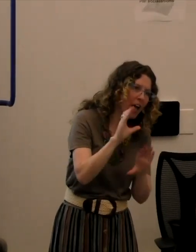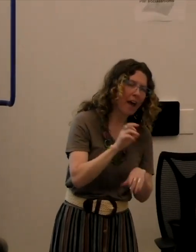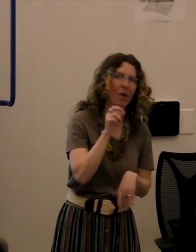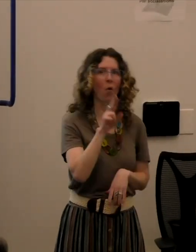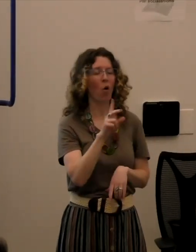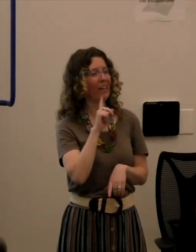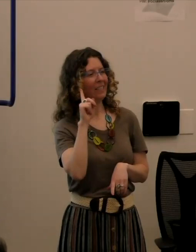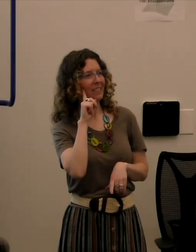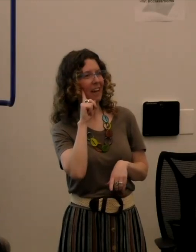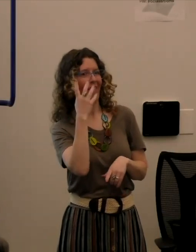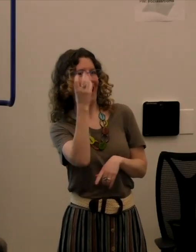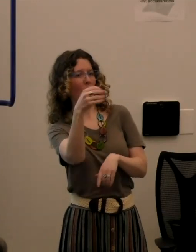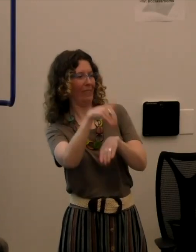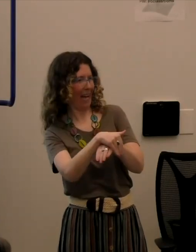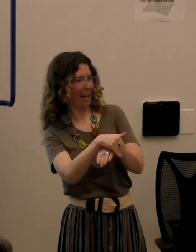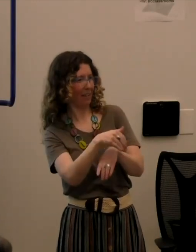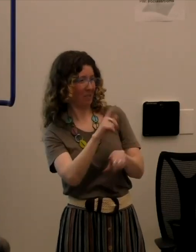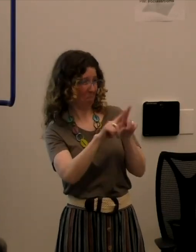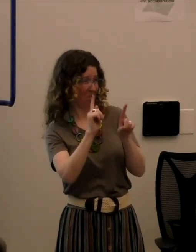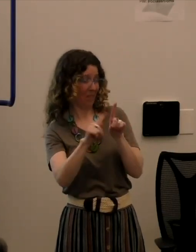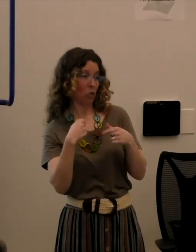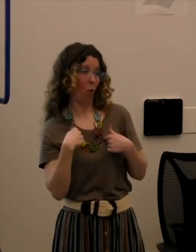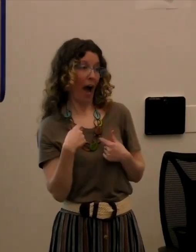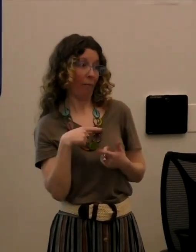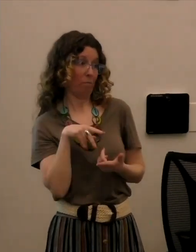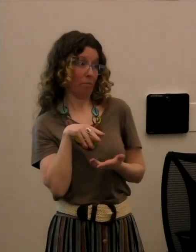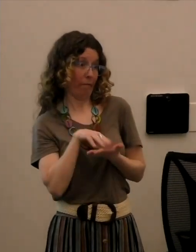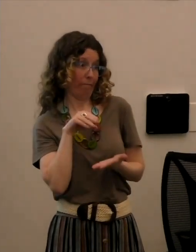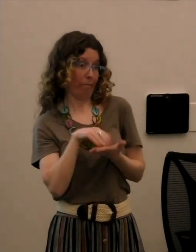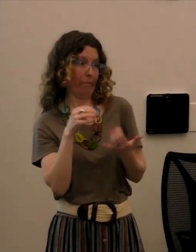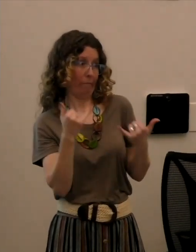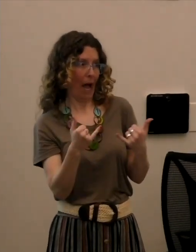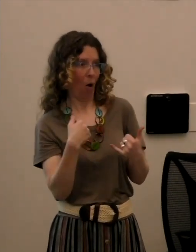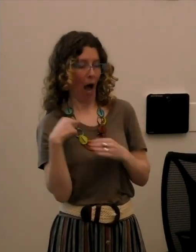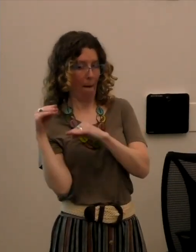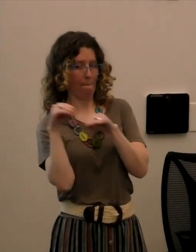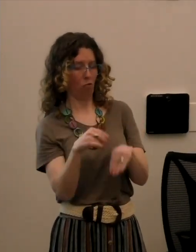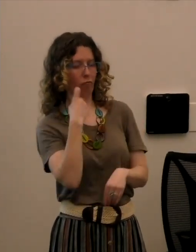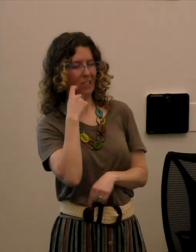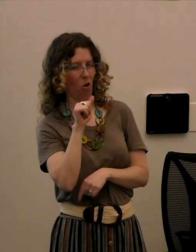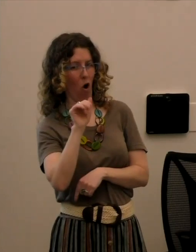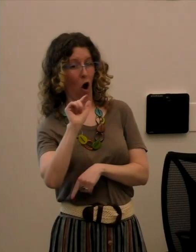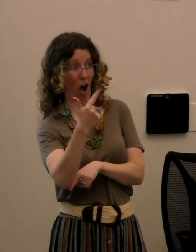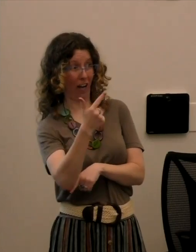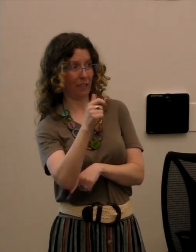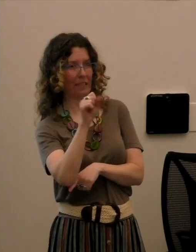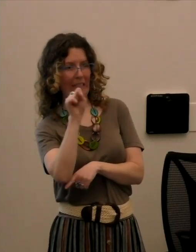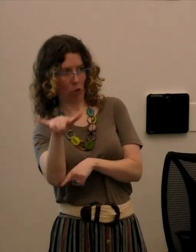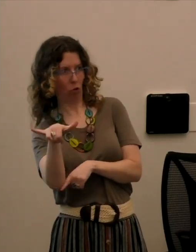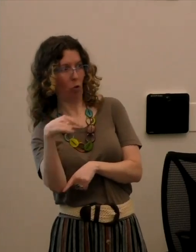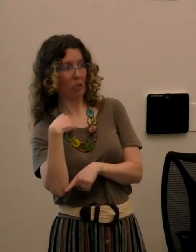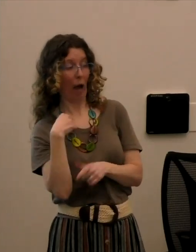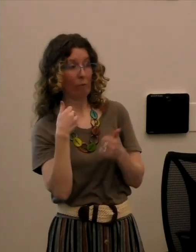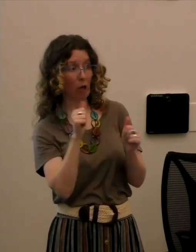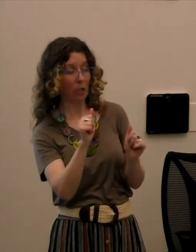for deaf coffee hours, going, you know, out of town, meeting different individuals. So I just moved here